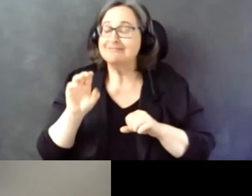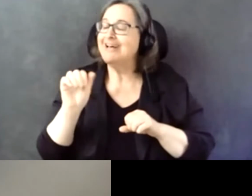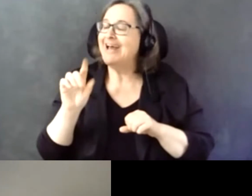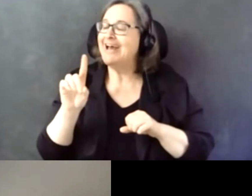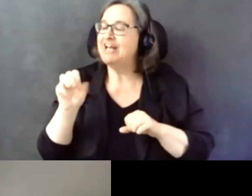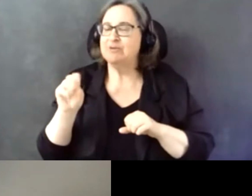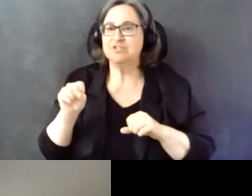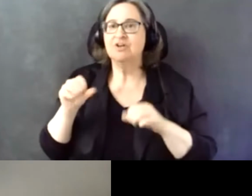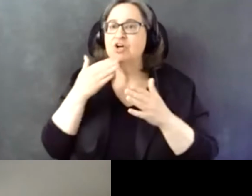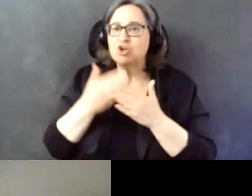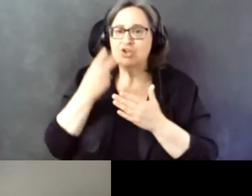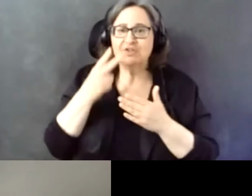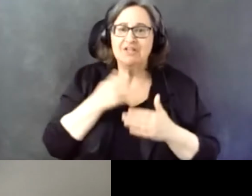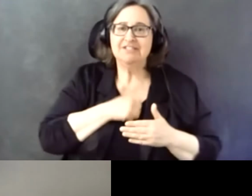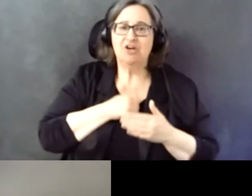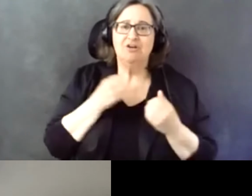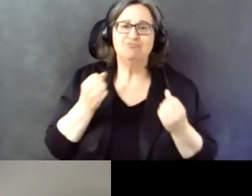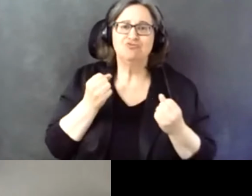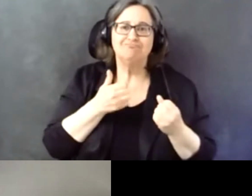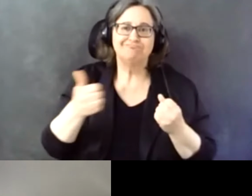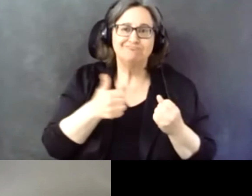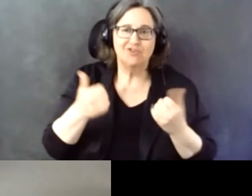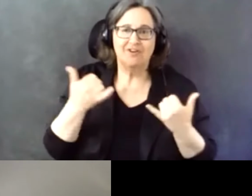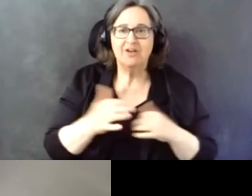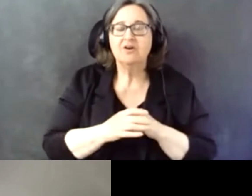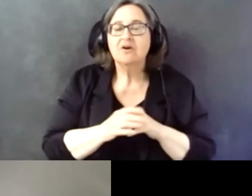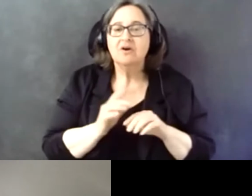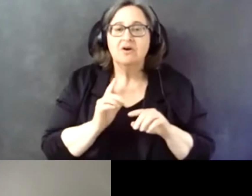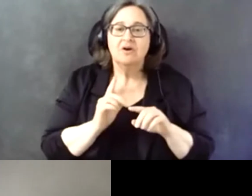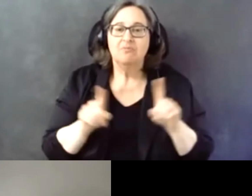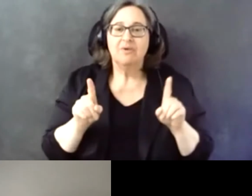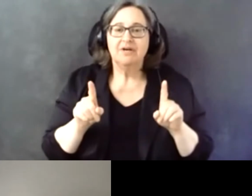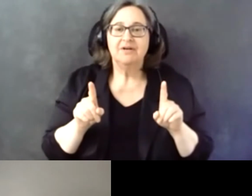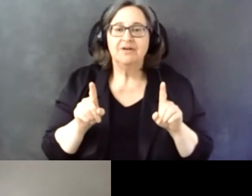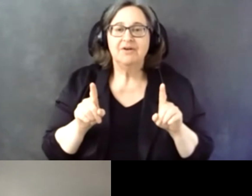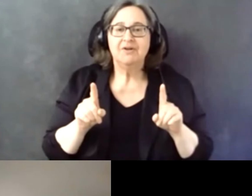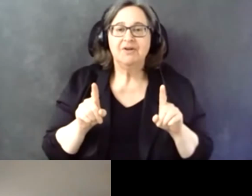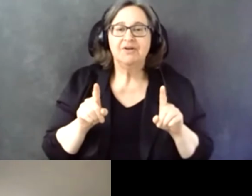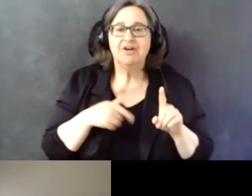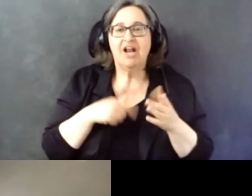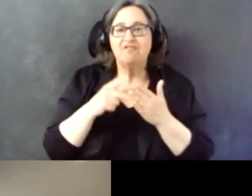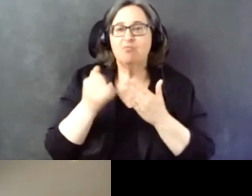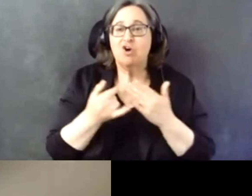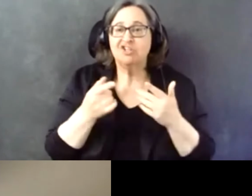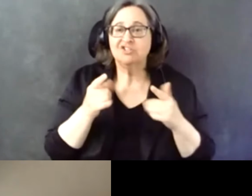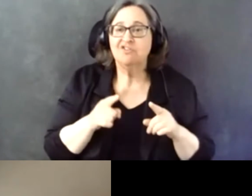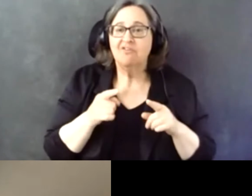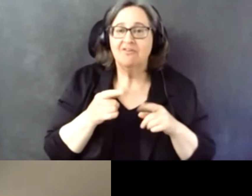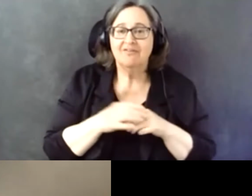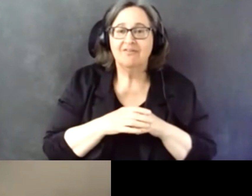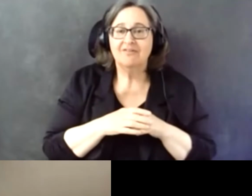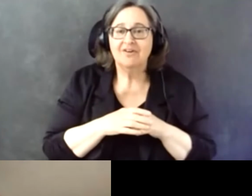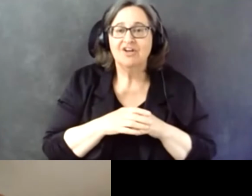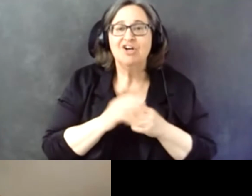sorry that i'm in the vehicle uh but uh it's uh i have this little project going on called running